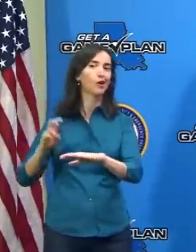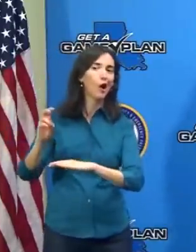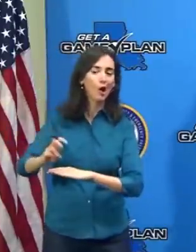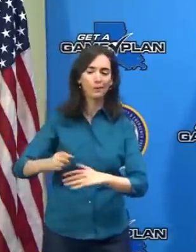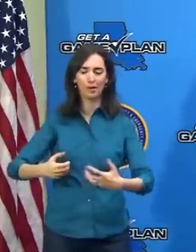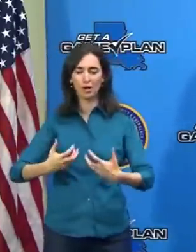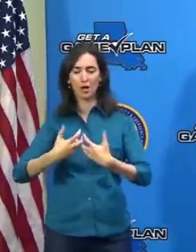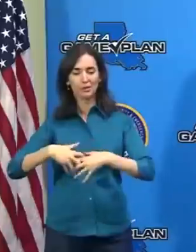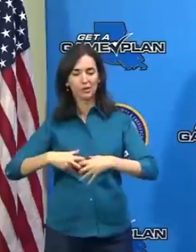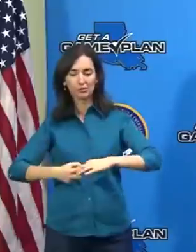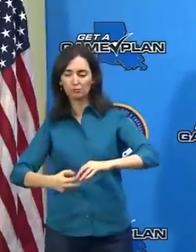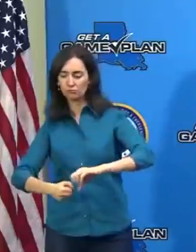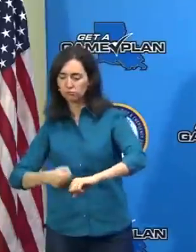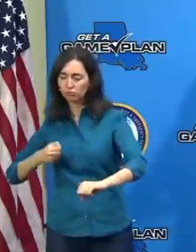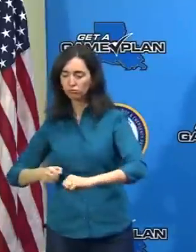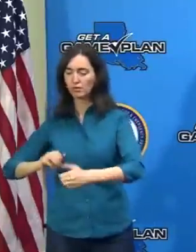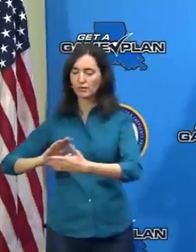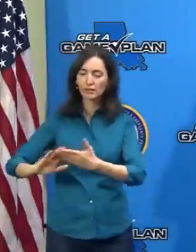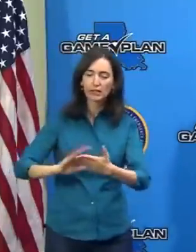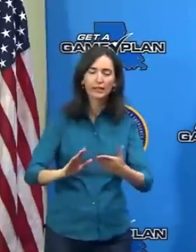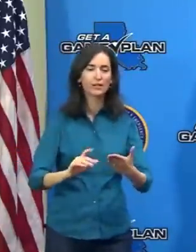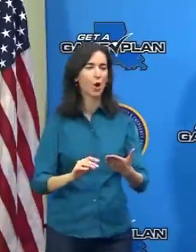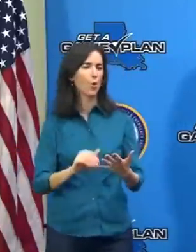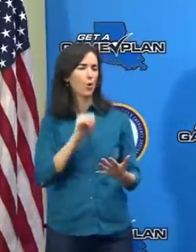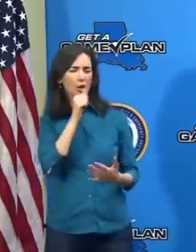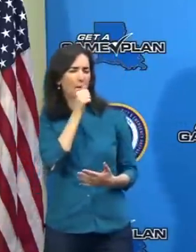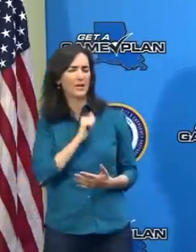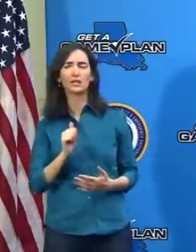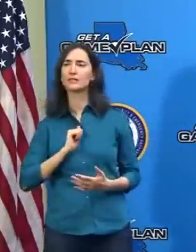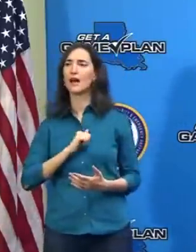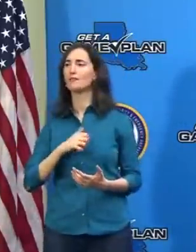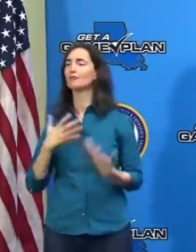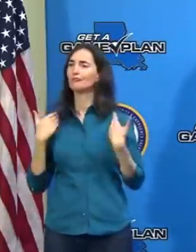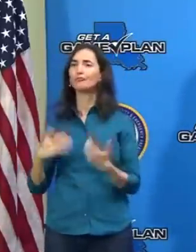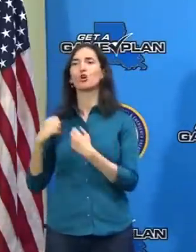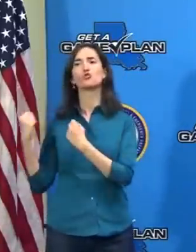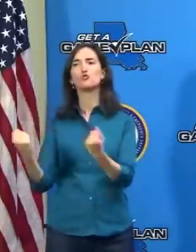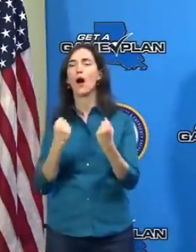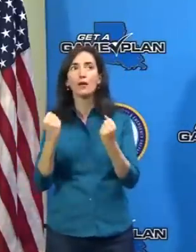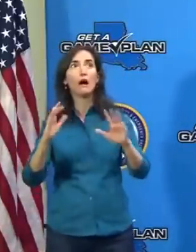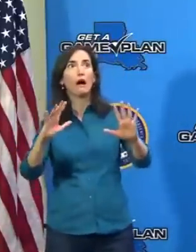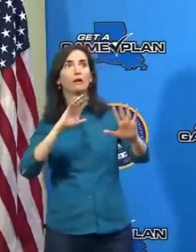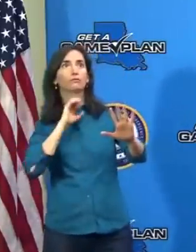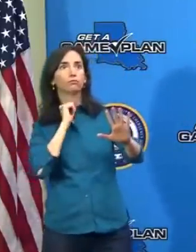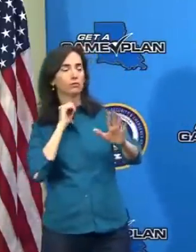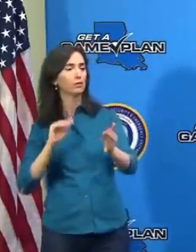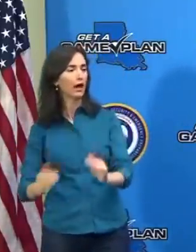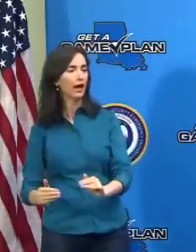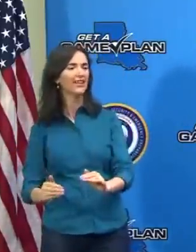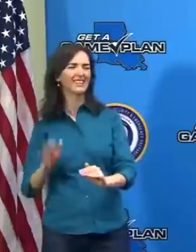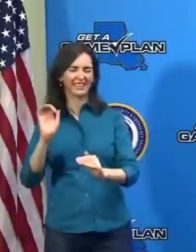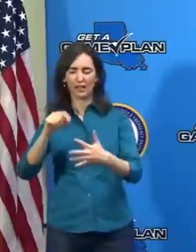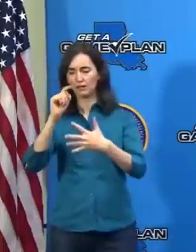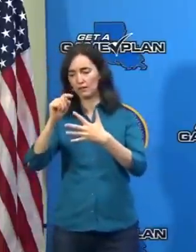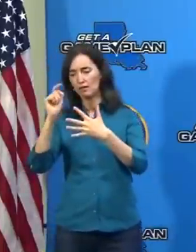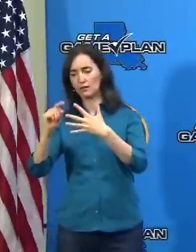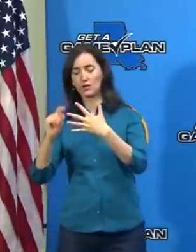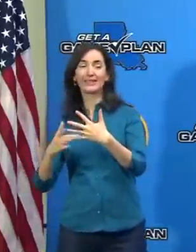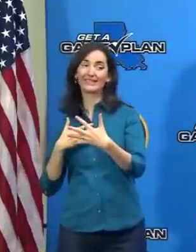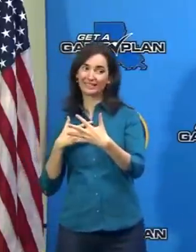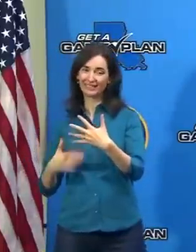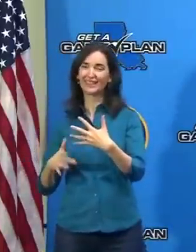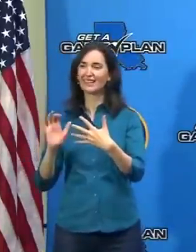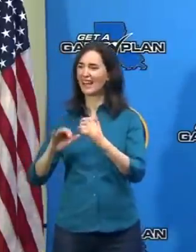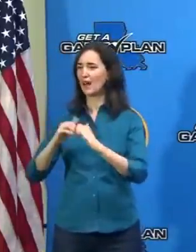start to clean up, or if they get impatient and start to drive before they should. These are the things that typically result in more deaths